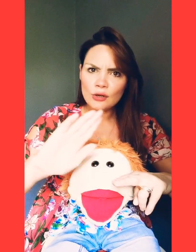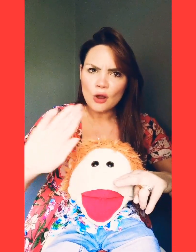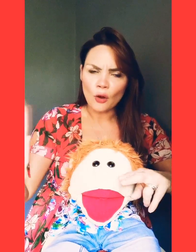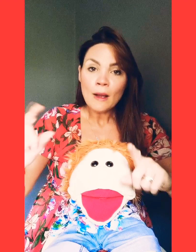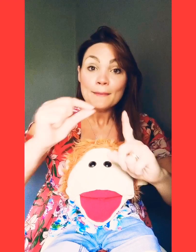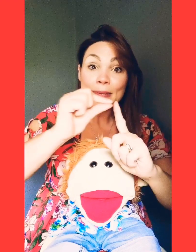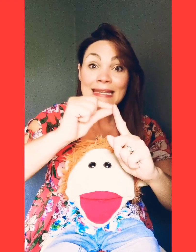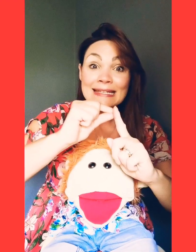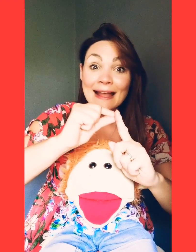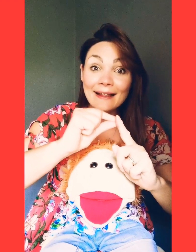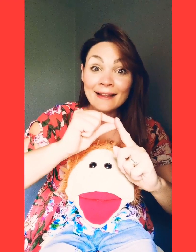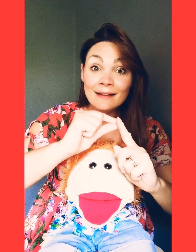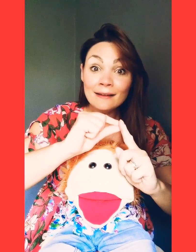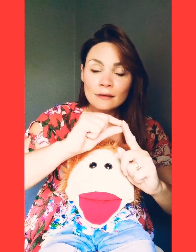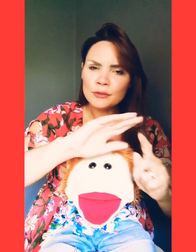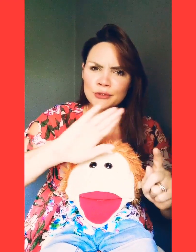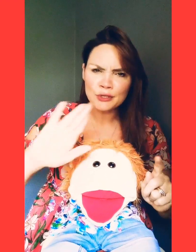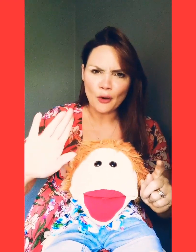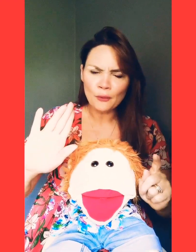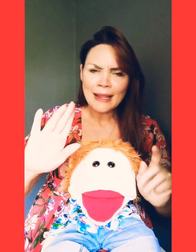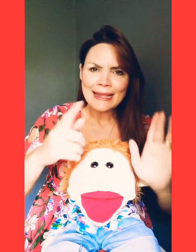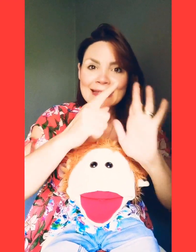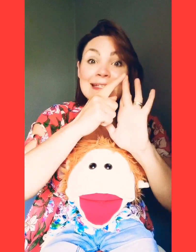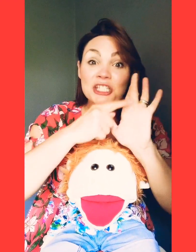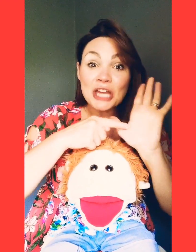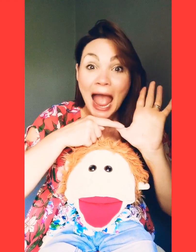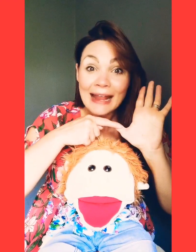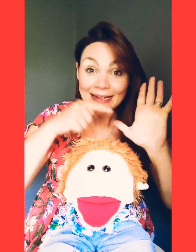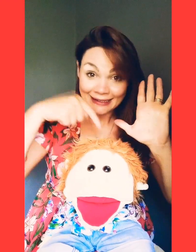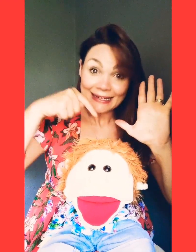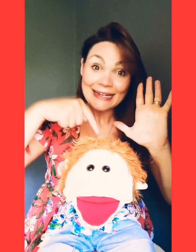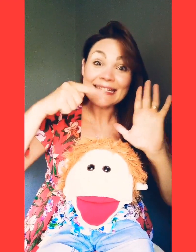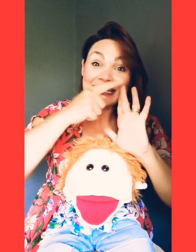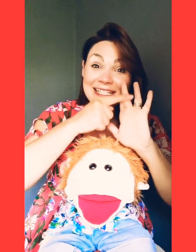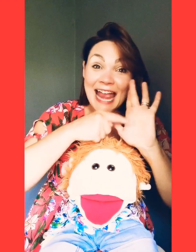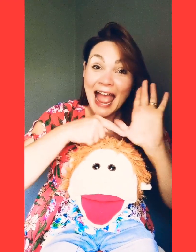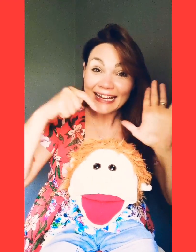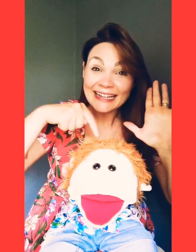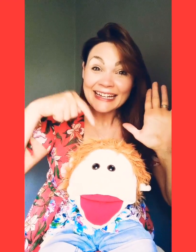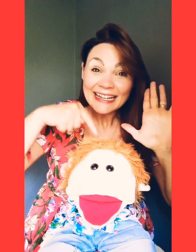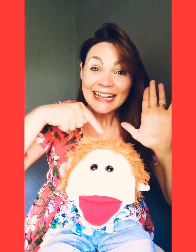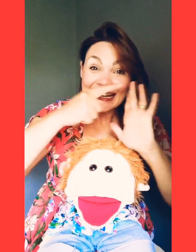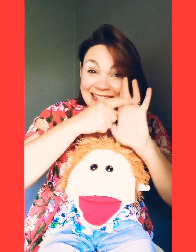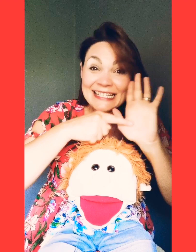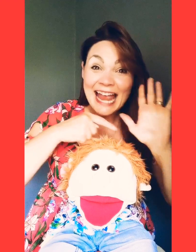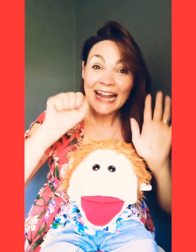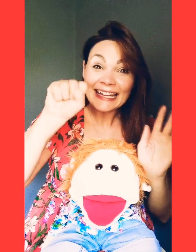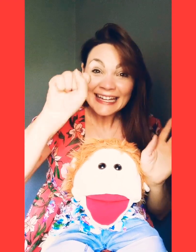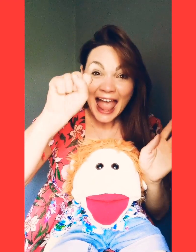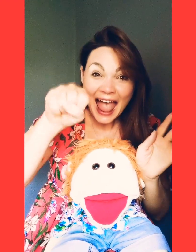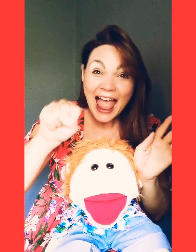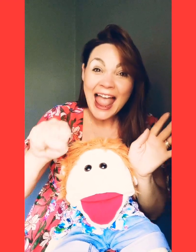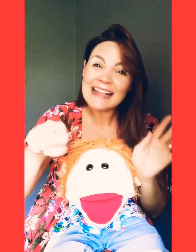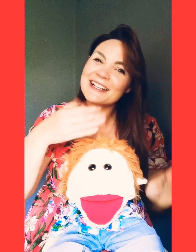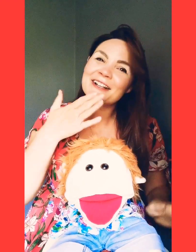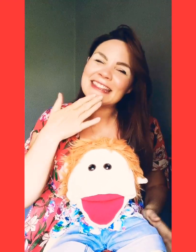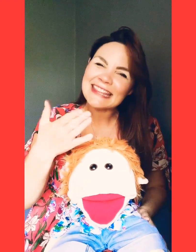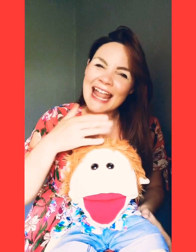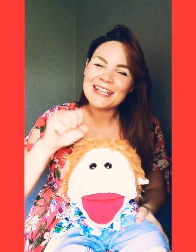No. Peter? No. Is it Jack? Is it Jack? Is it Jack? Yes! Oh, thank you